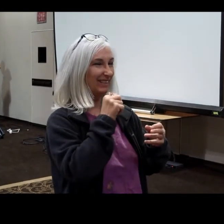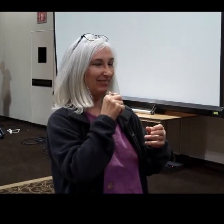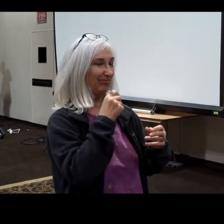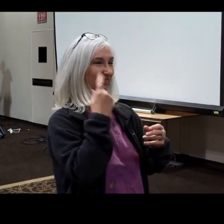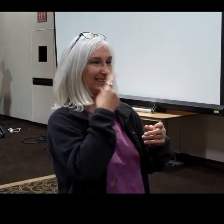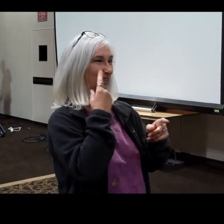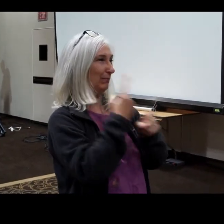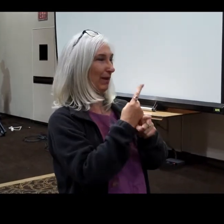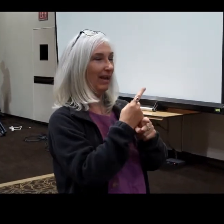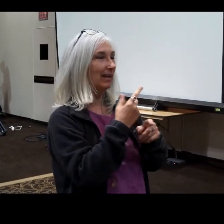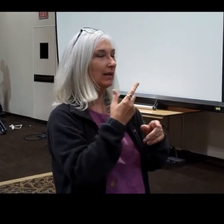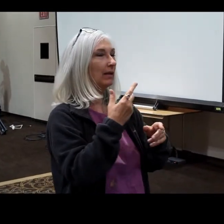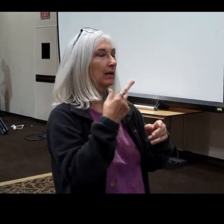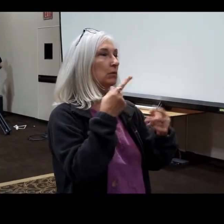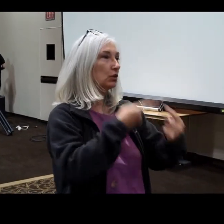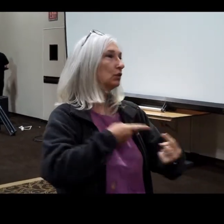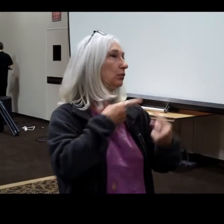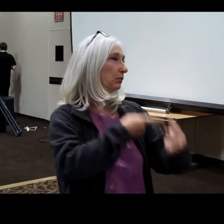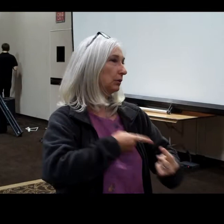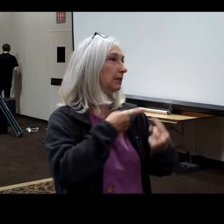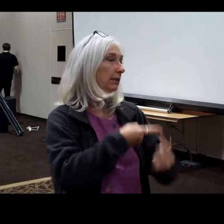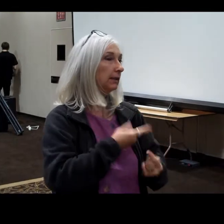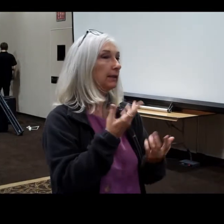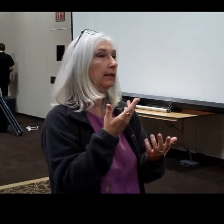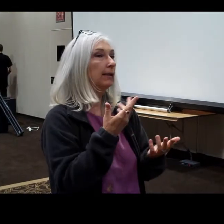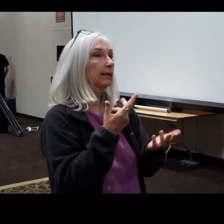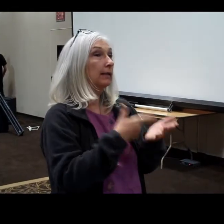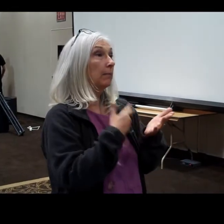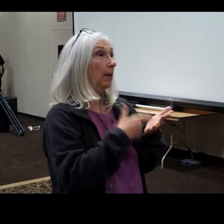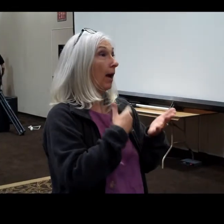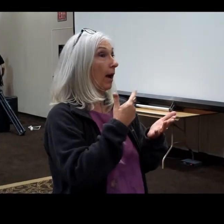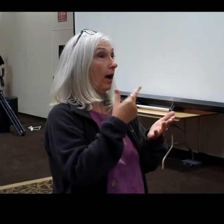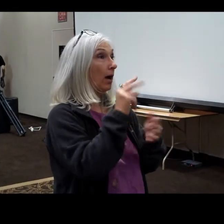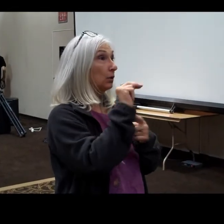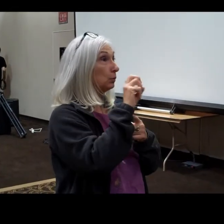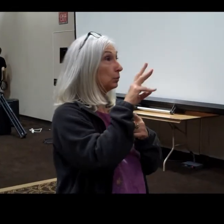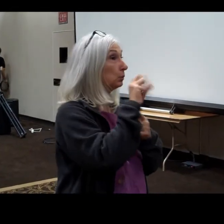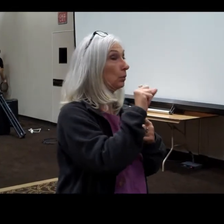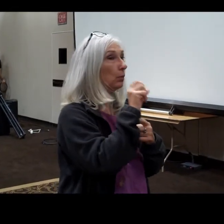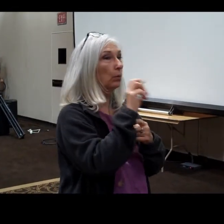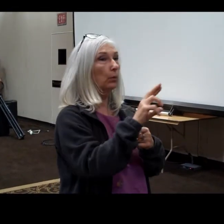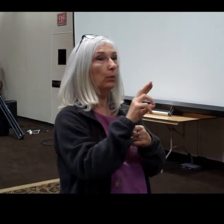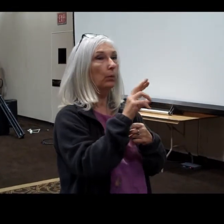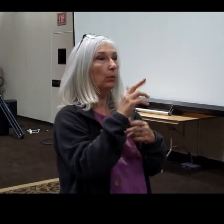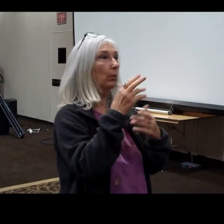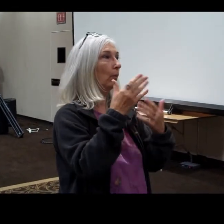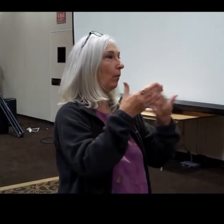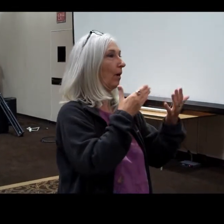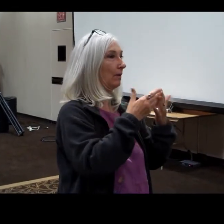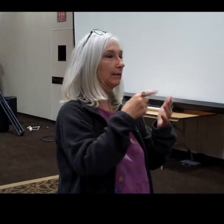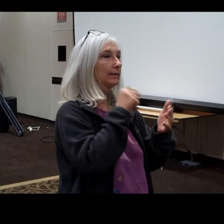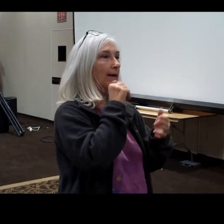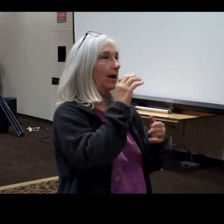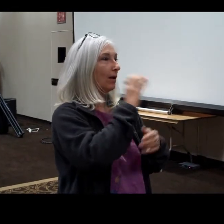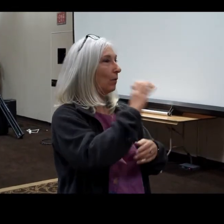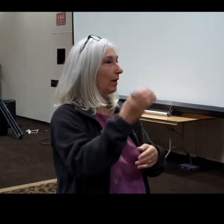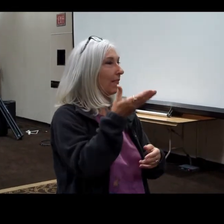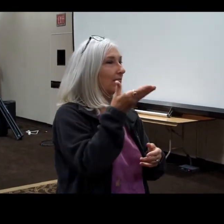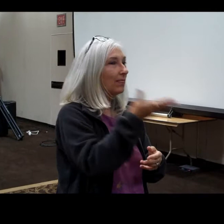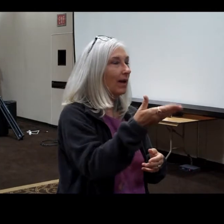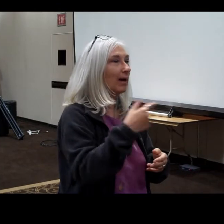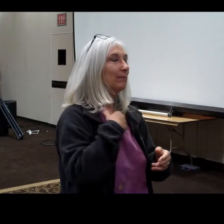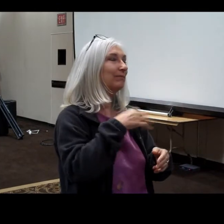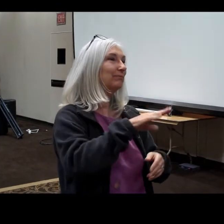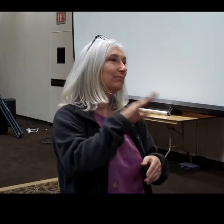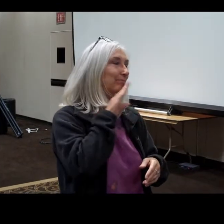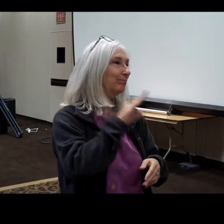accurate. Sometimes it's garbled and it's just not right, and so that is a struggle for our group. And sometimes on the news or whatever it